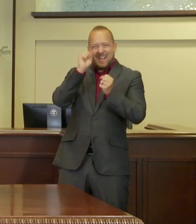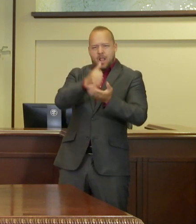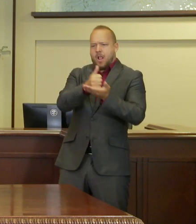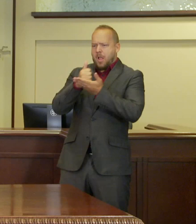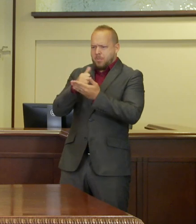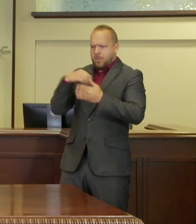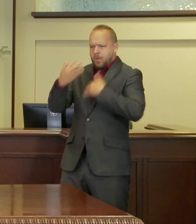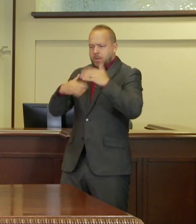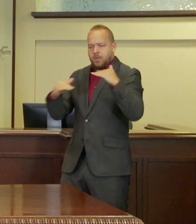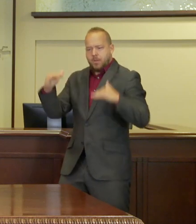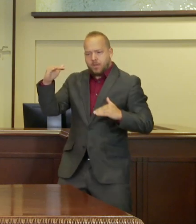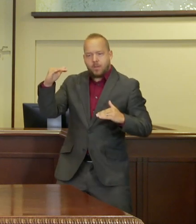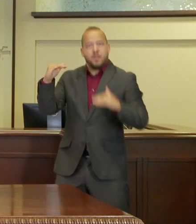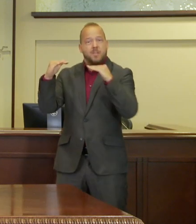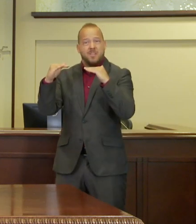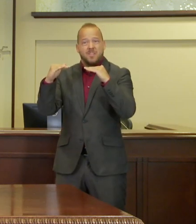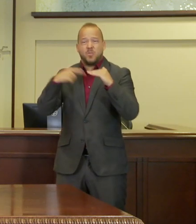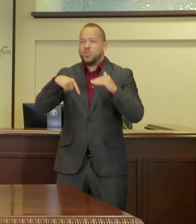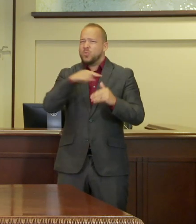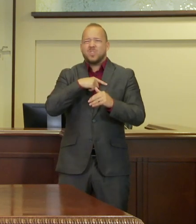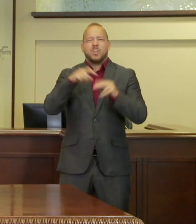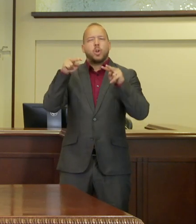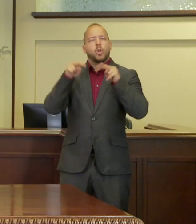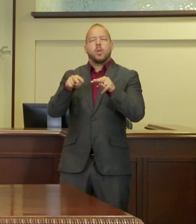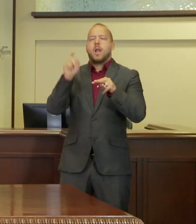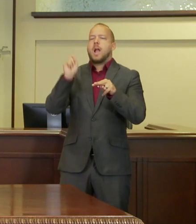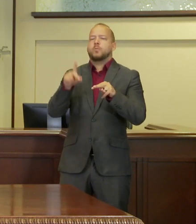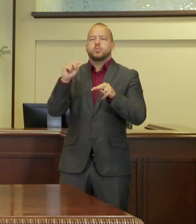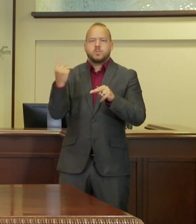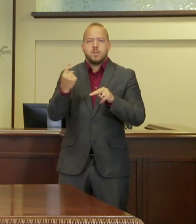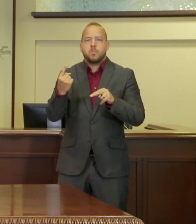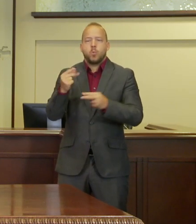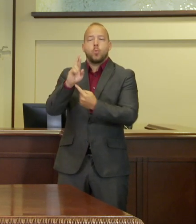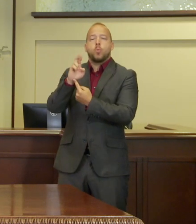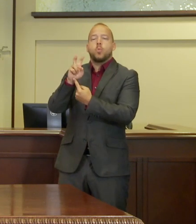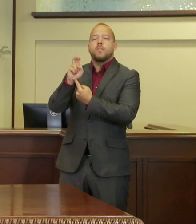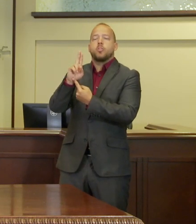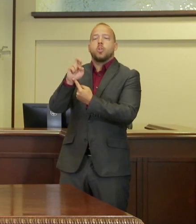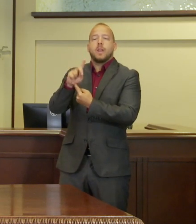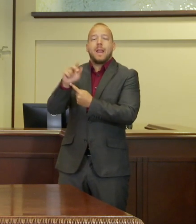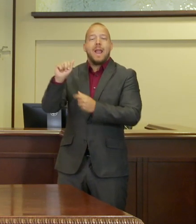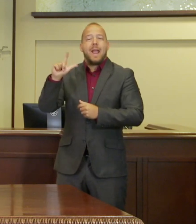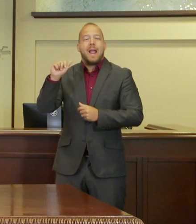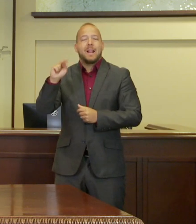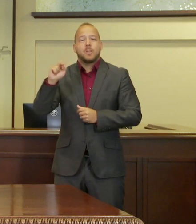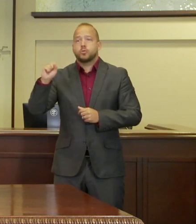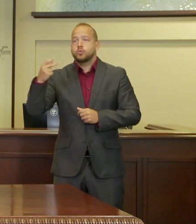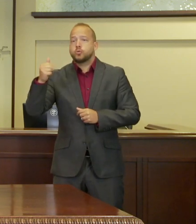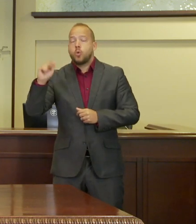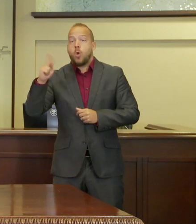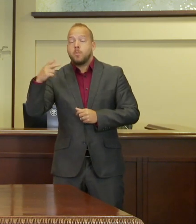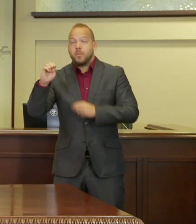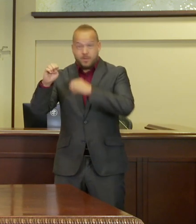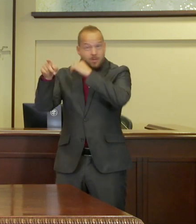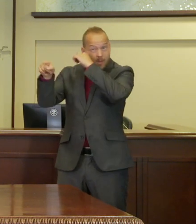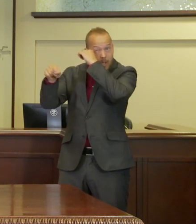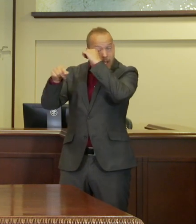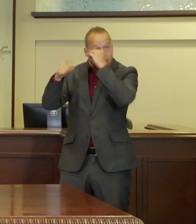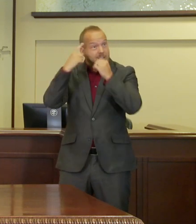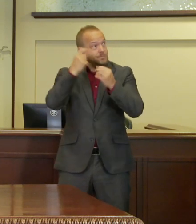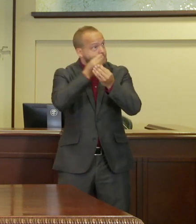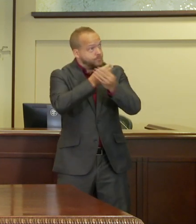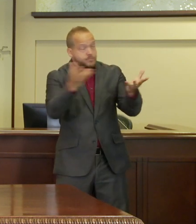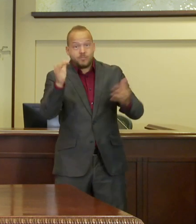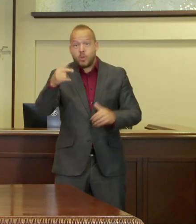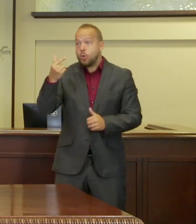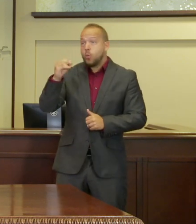finally, Reverend Al Sharpton said it best during the eulogy of George Floyd yesterday, "Get your foot off our neck. It is long